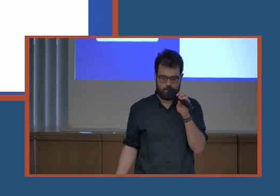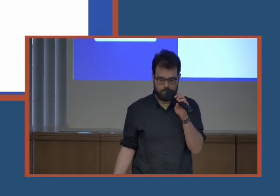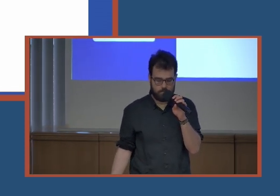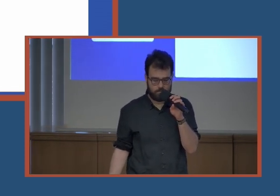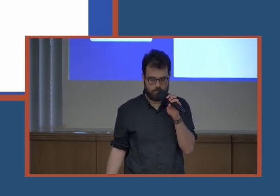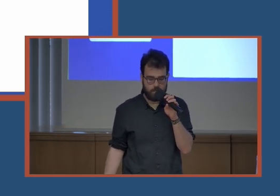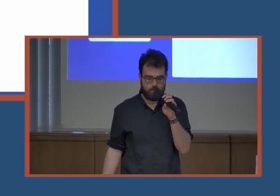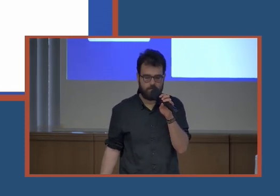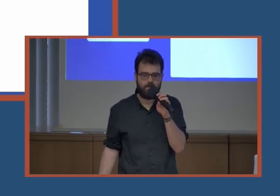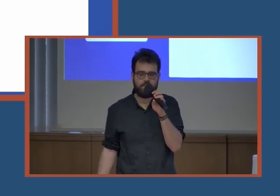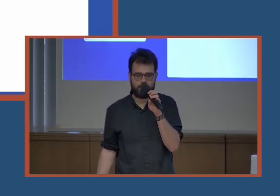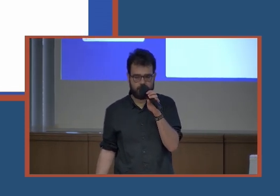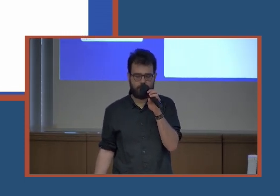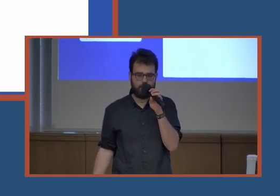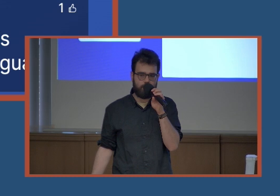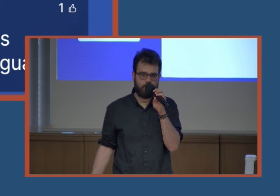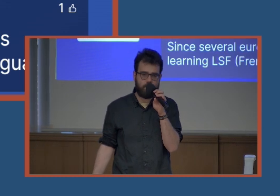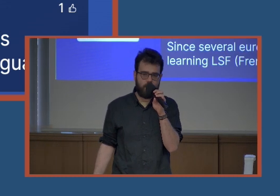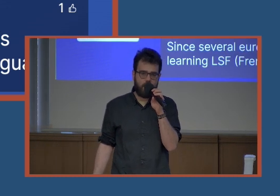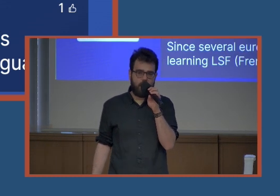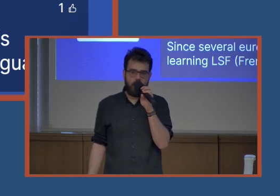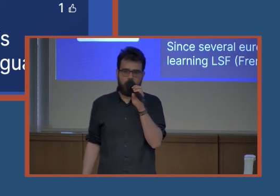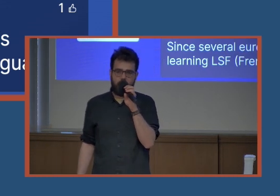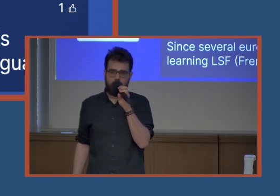these inventions of the youth.